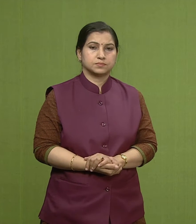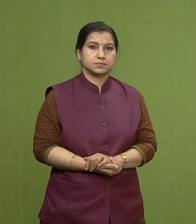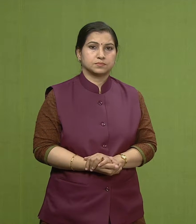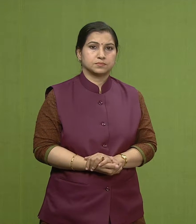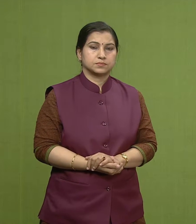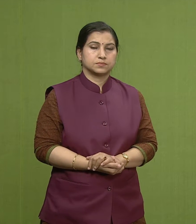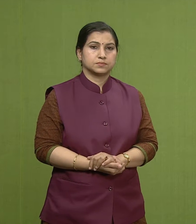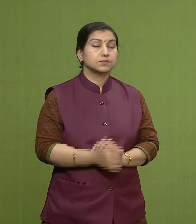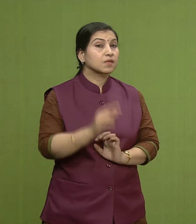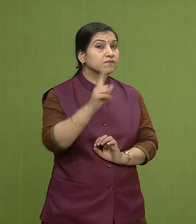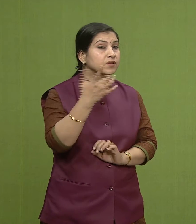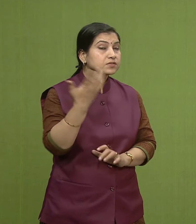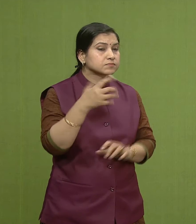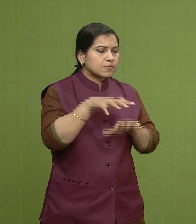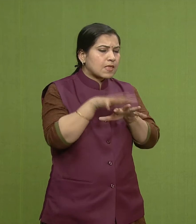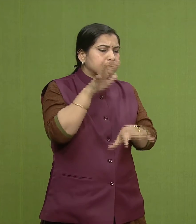The first is abstract thinking.